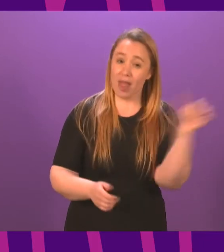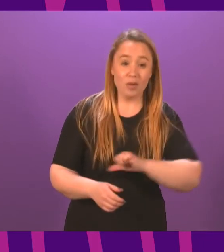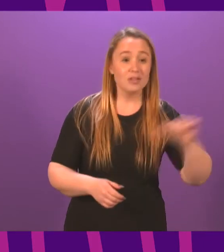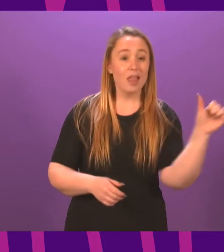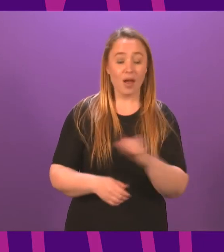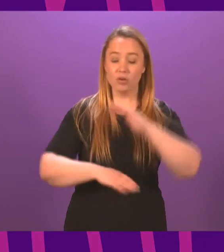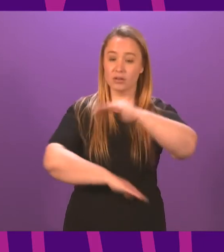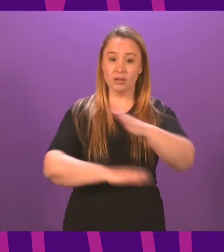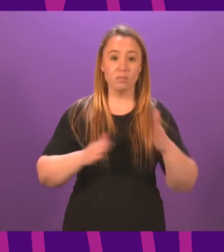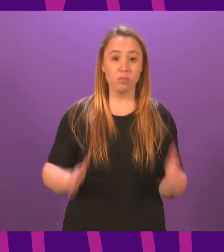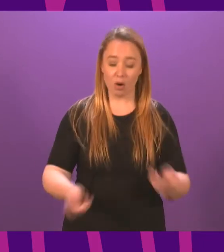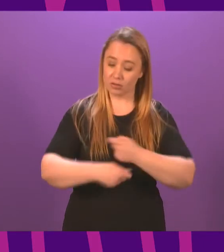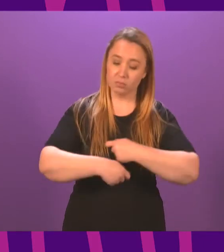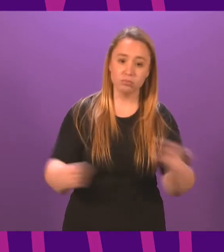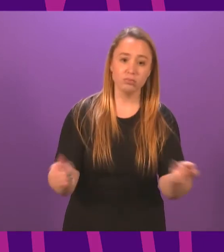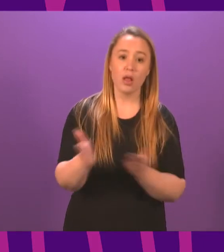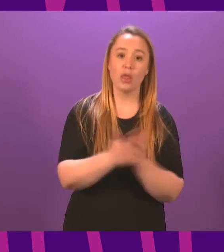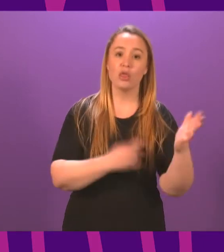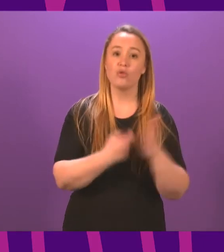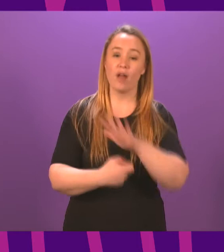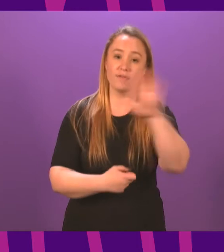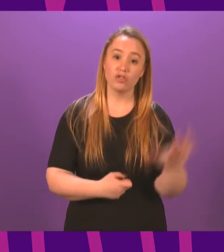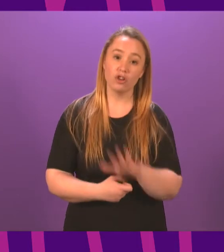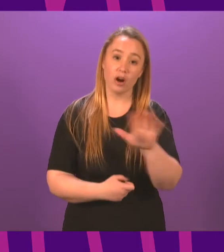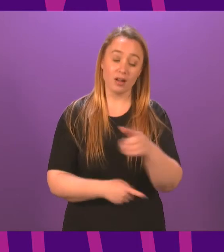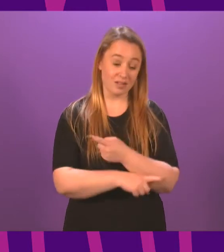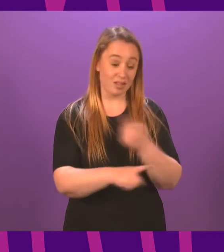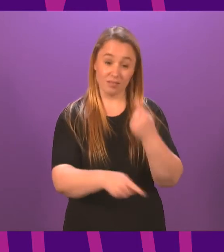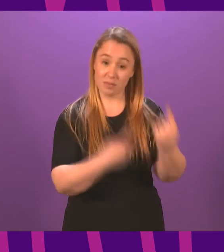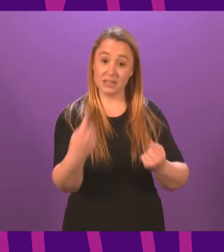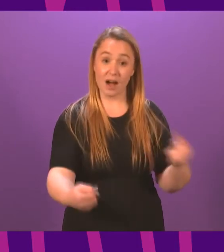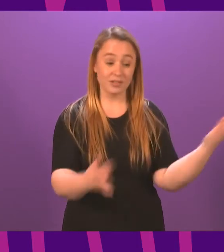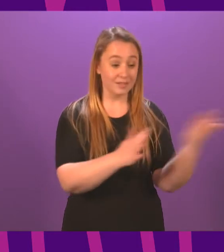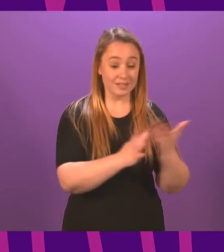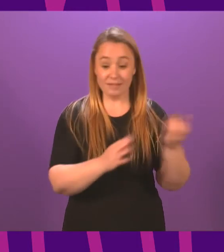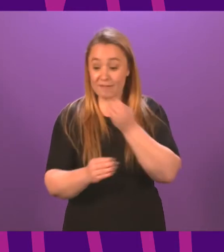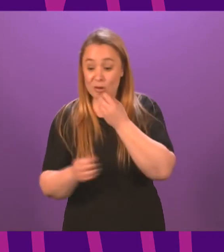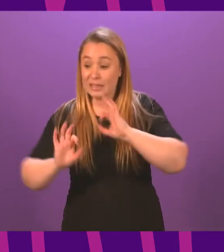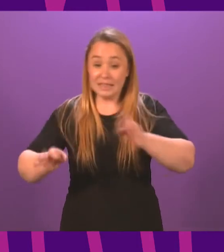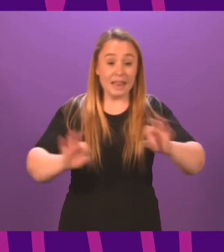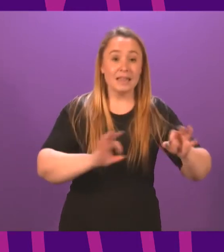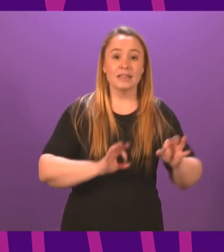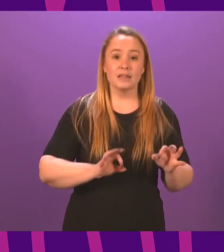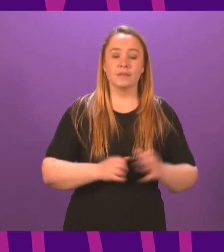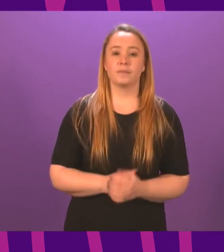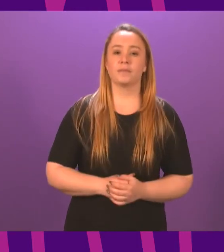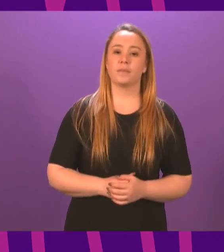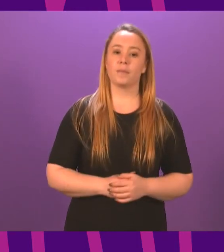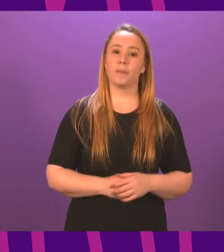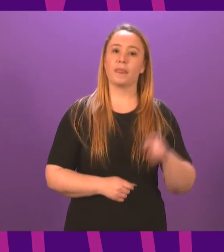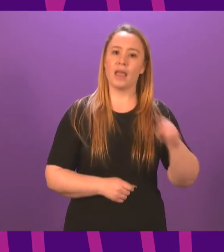boxes to households throughout Renfrewshire who were unable to access food. The operation has been recognised as a high street hero